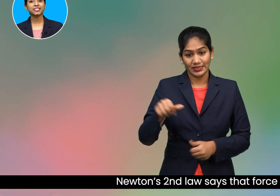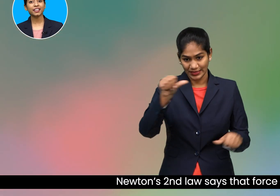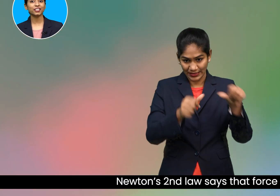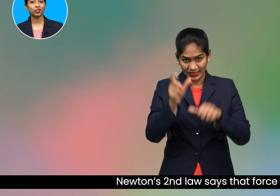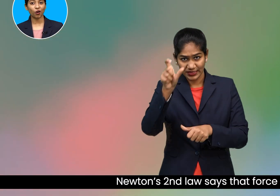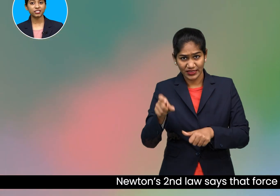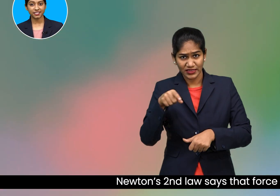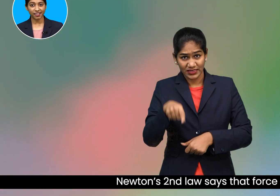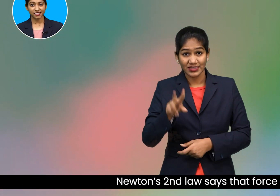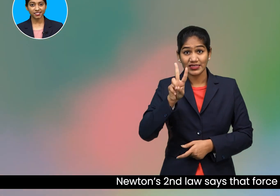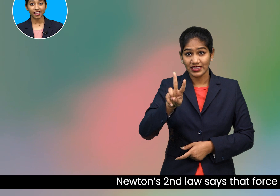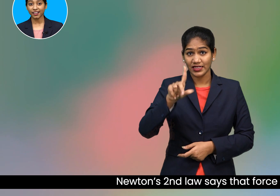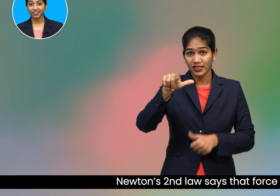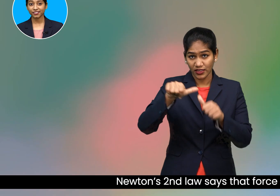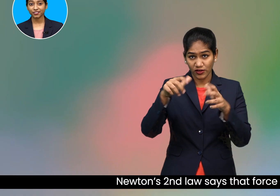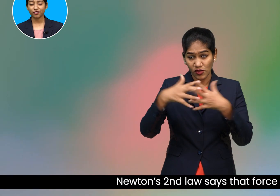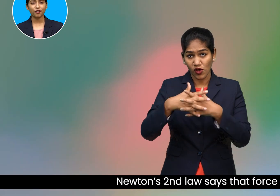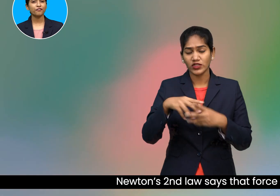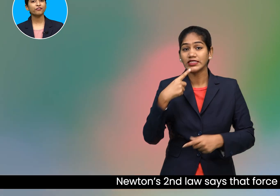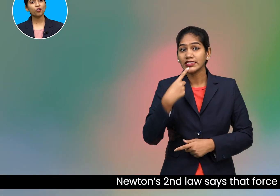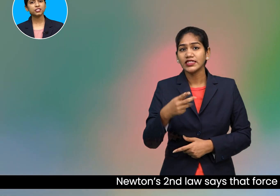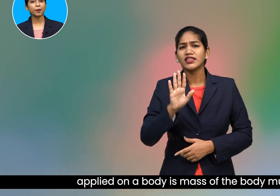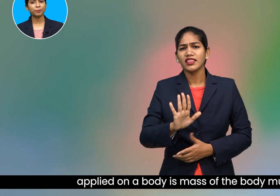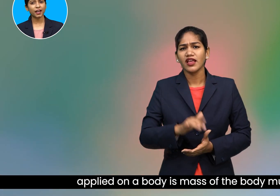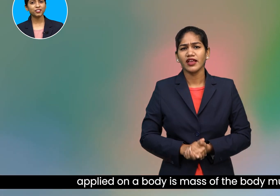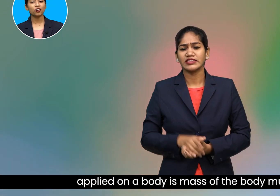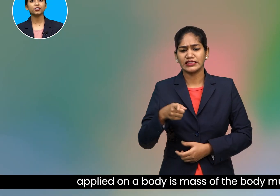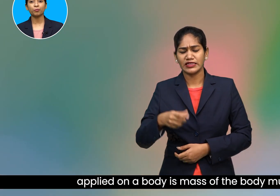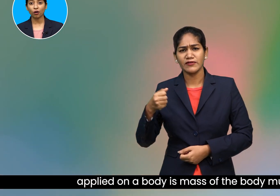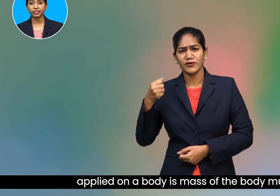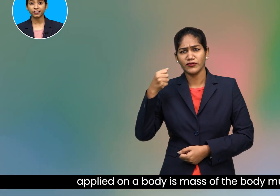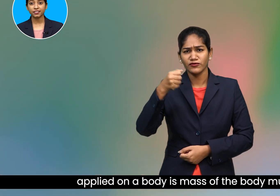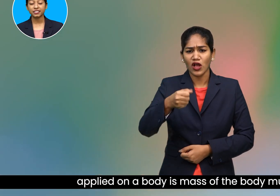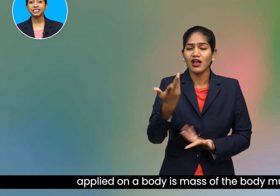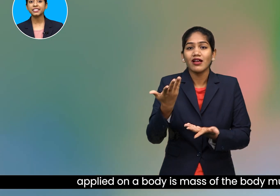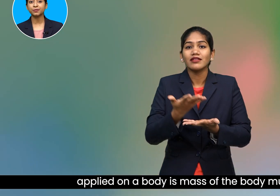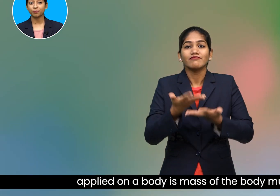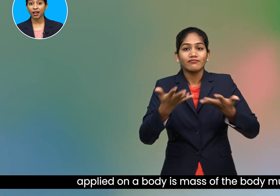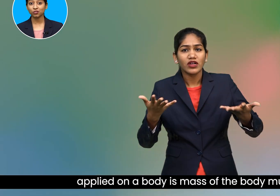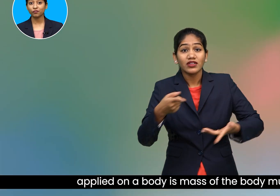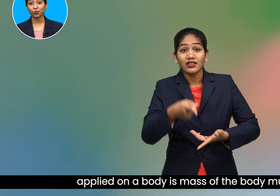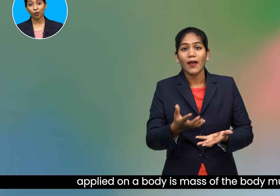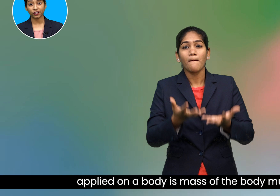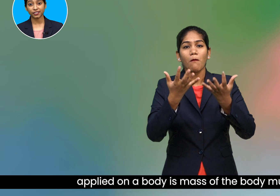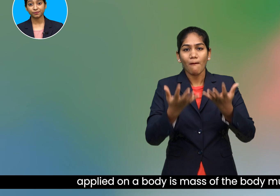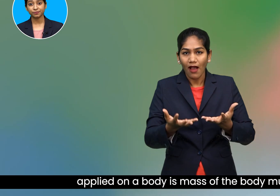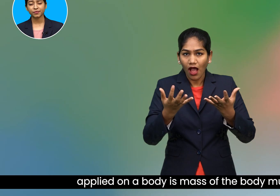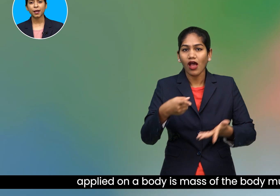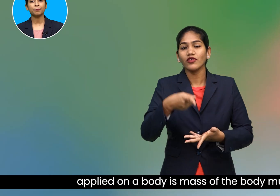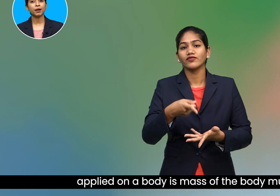Newton's second law says that force applied on a body is mass of the